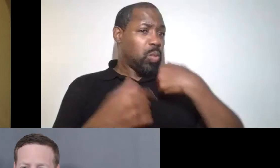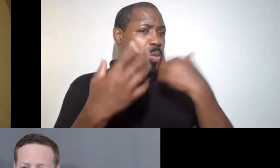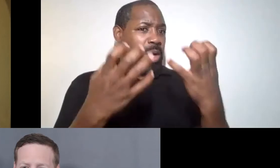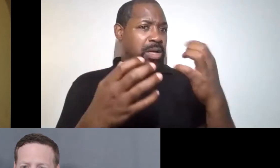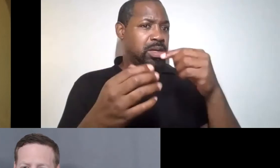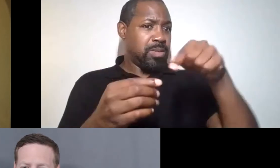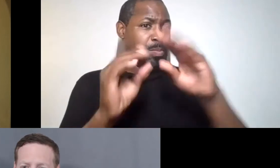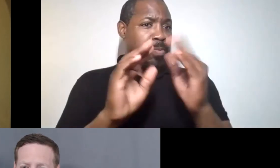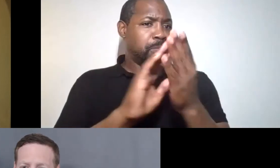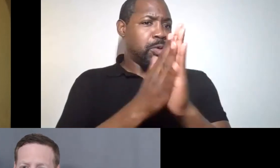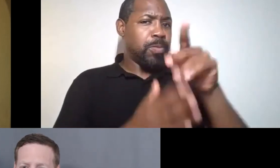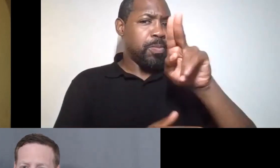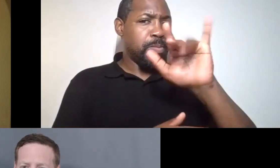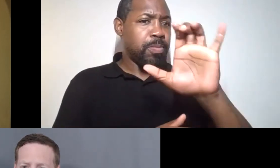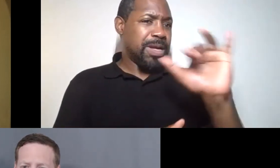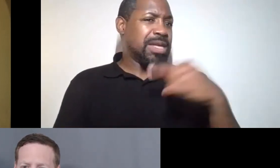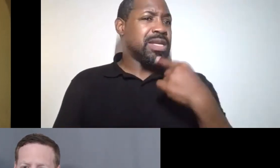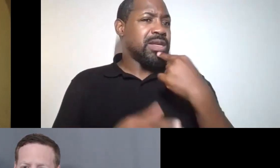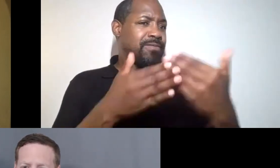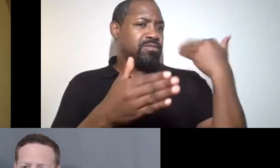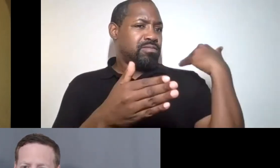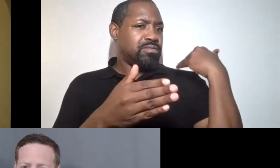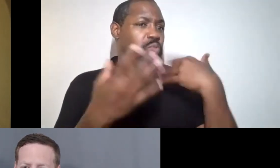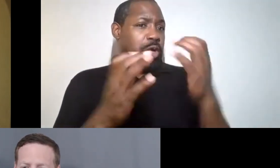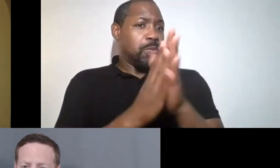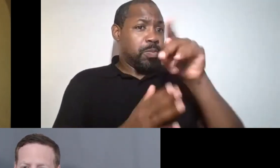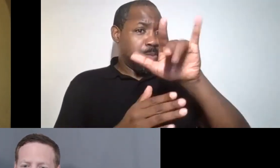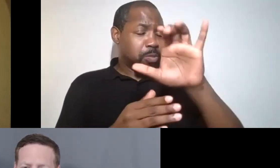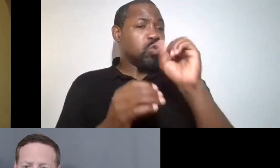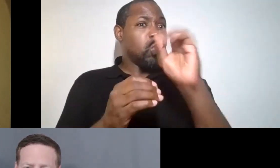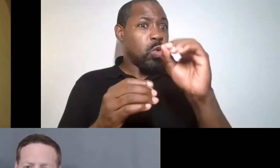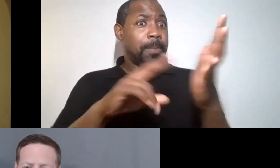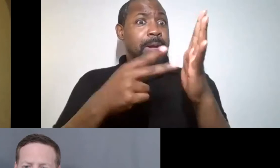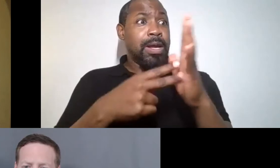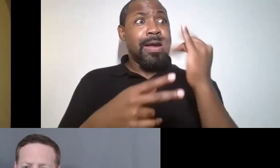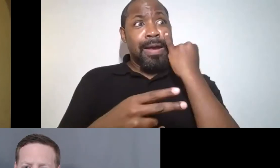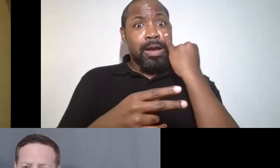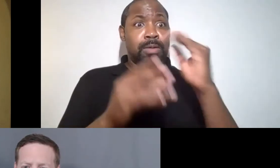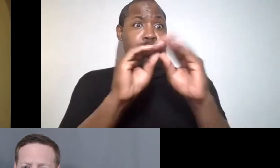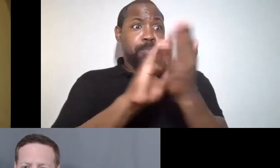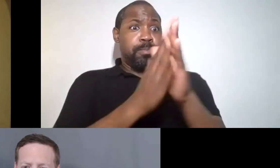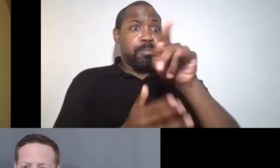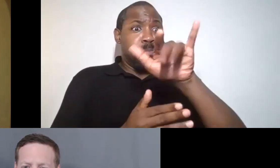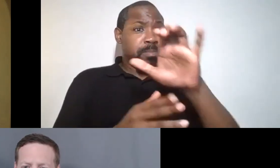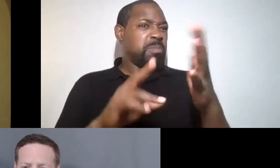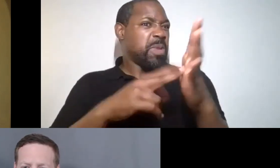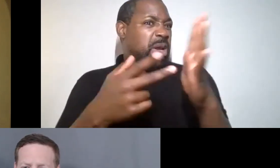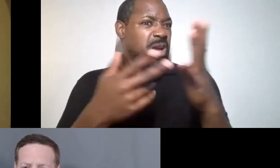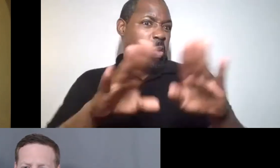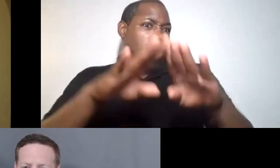evaluation meeting with myself, it will be public as it was before. So that means if the meeting becomes